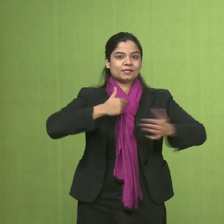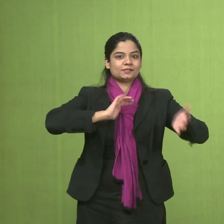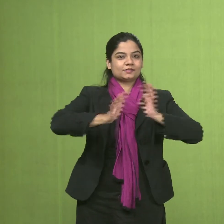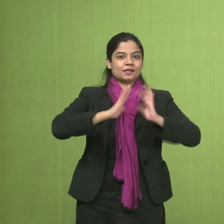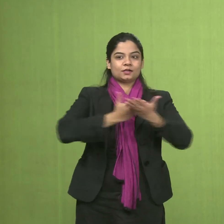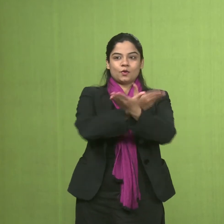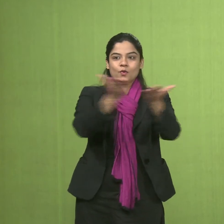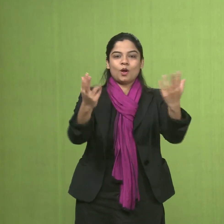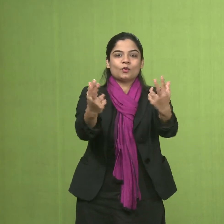the video series.